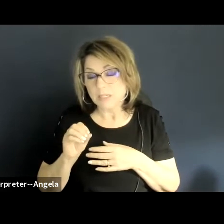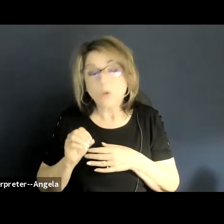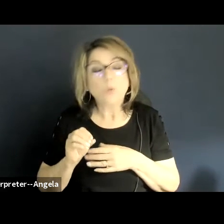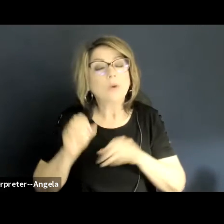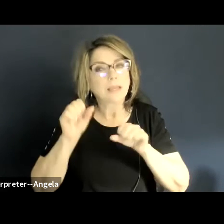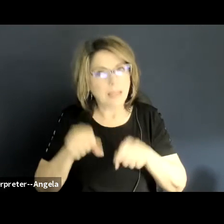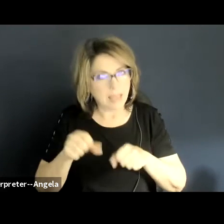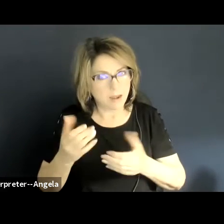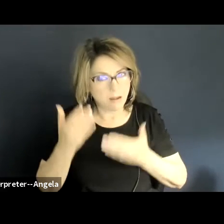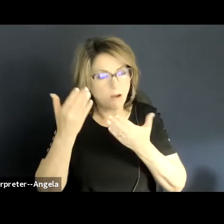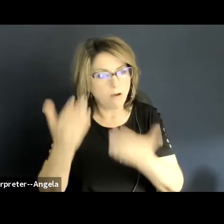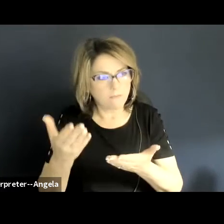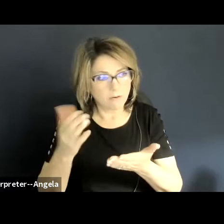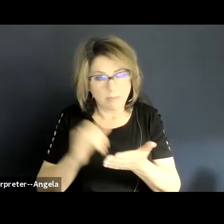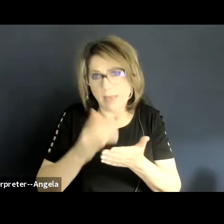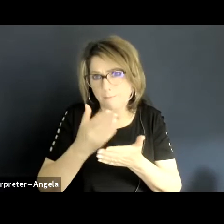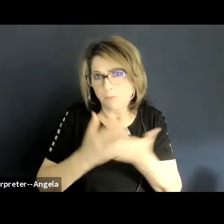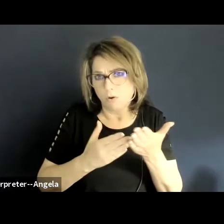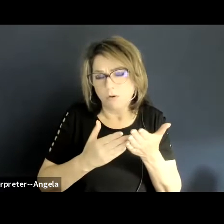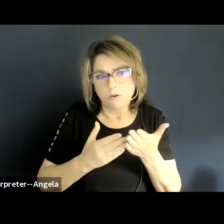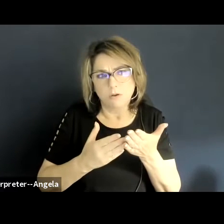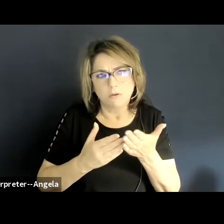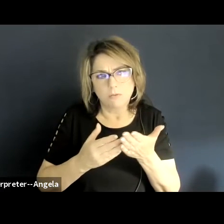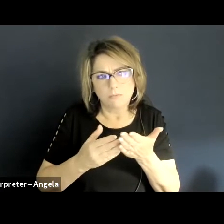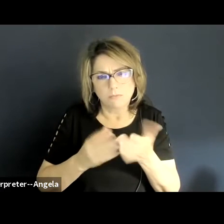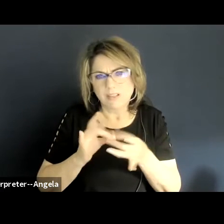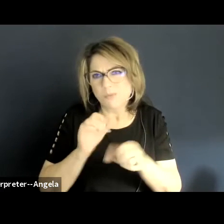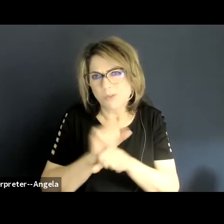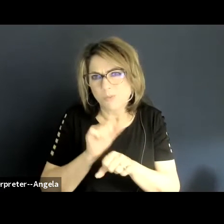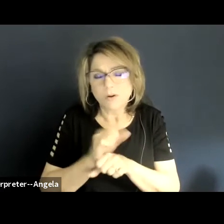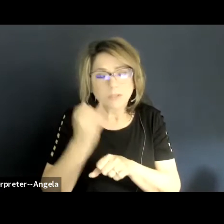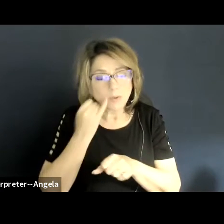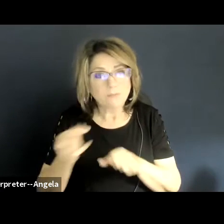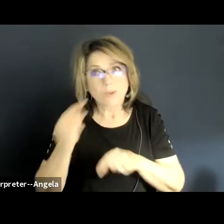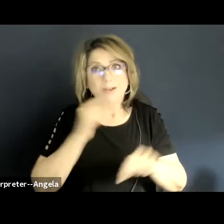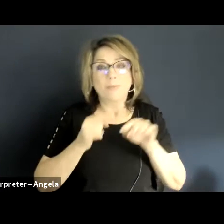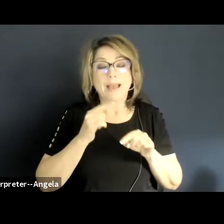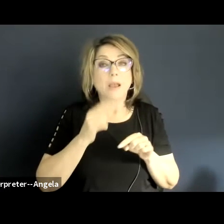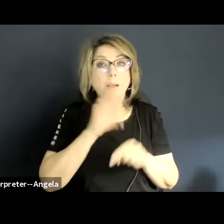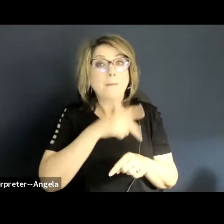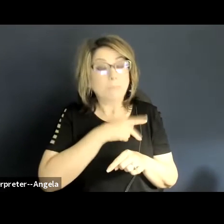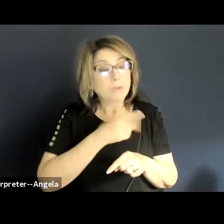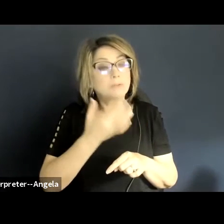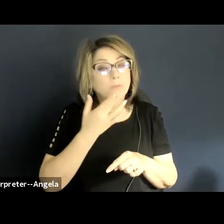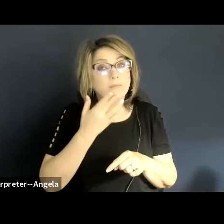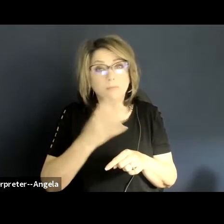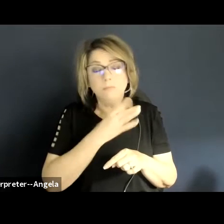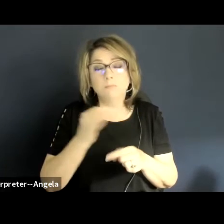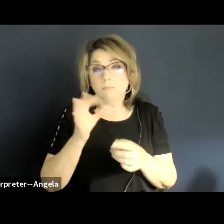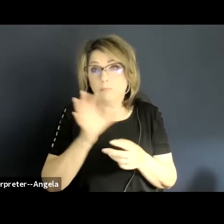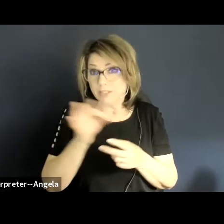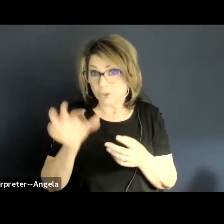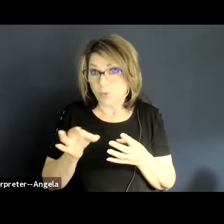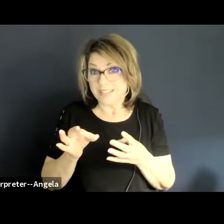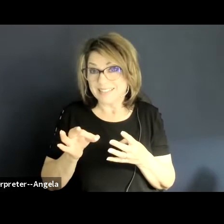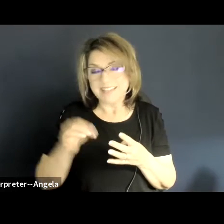offer that component. So again, if we go back to personal preference and choice, then this will be a